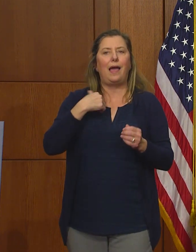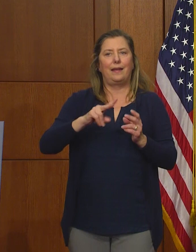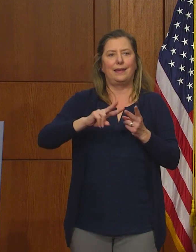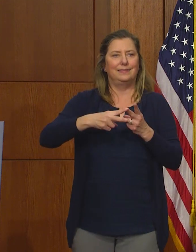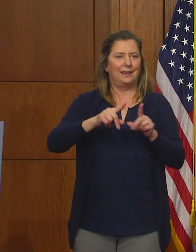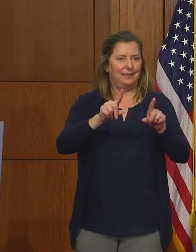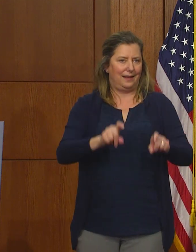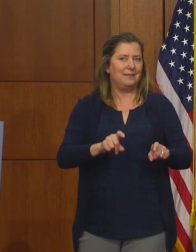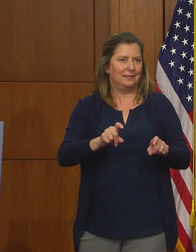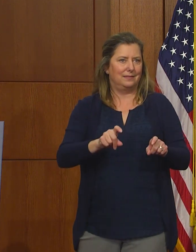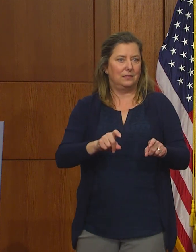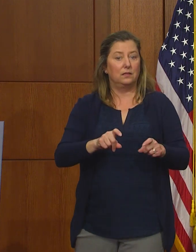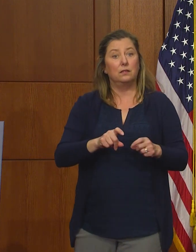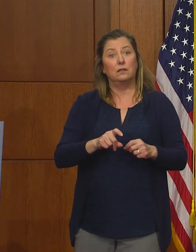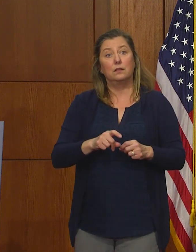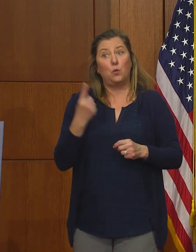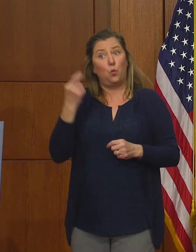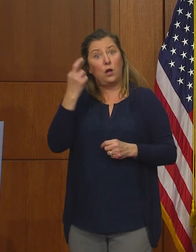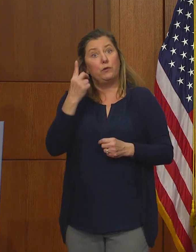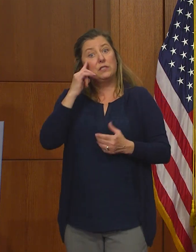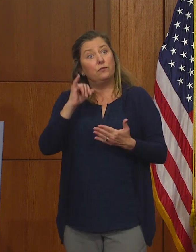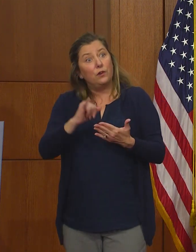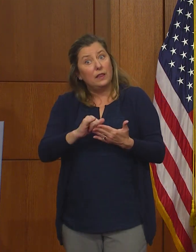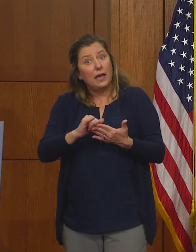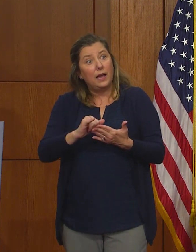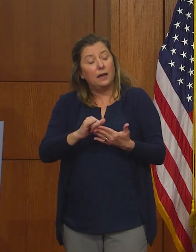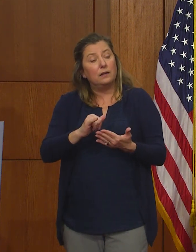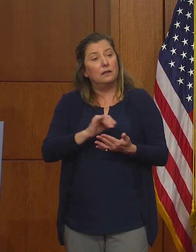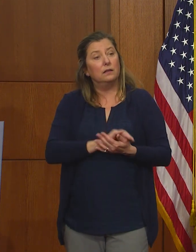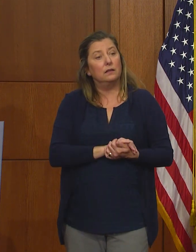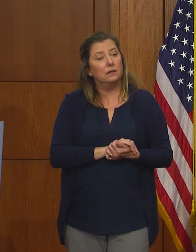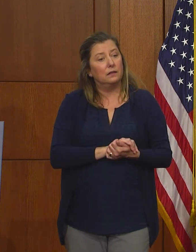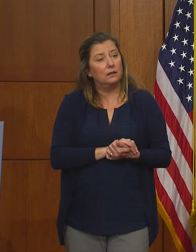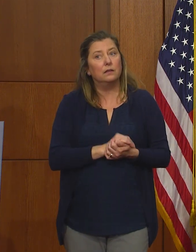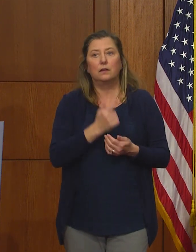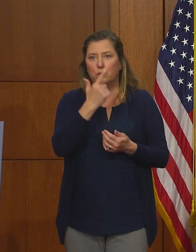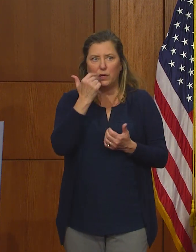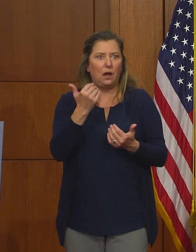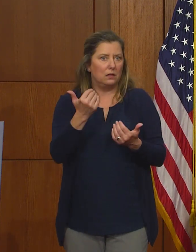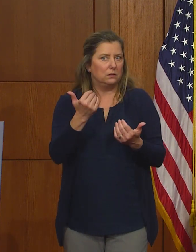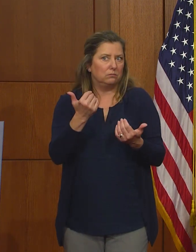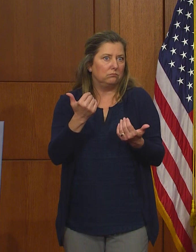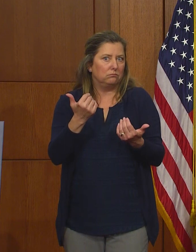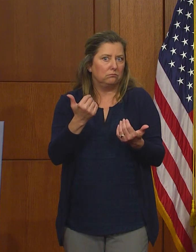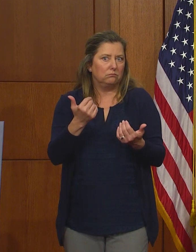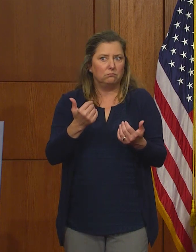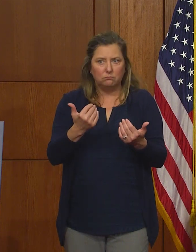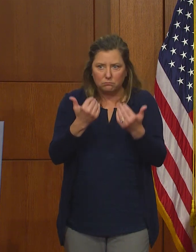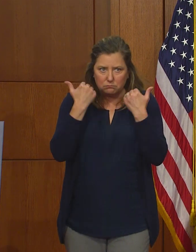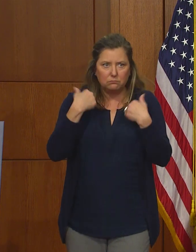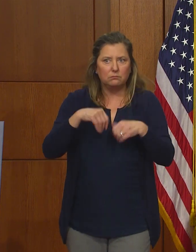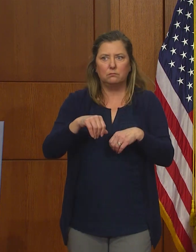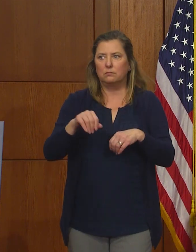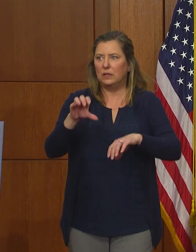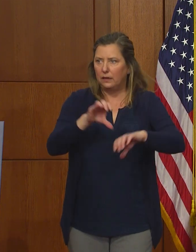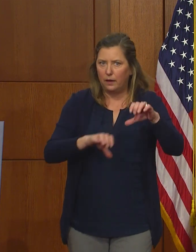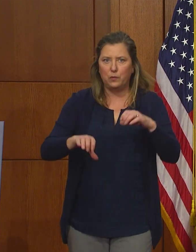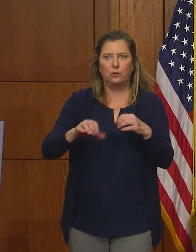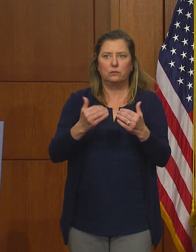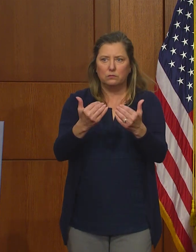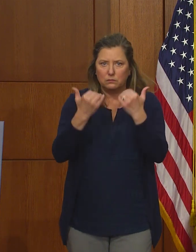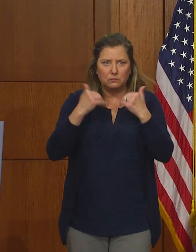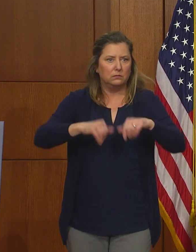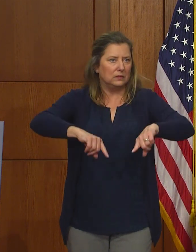additional test. And one of the rationales is to include that is because it did consume reagent, it consumed testing time,